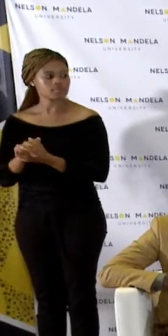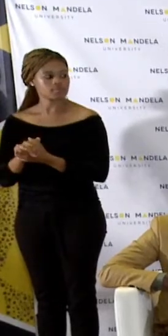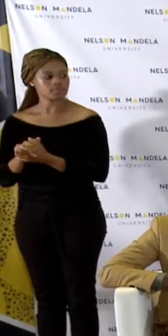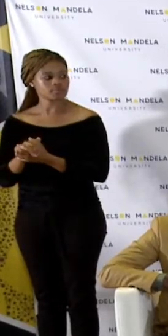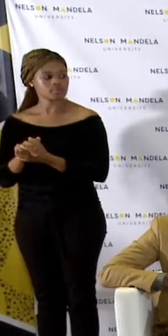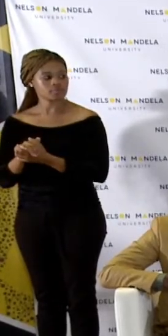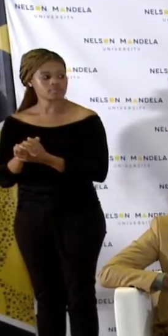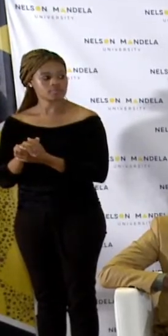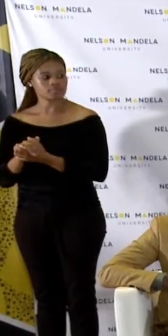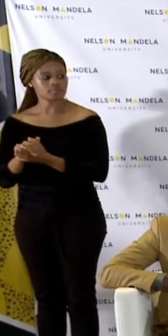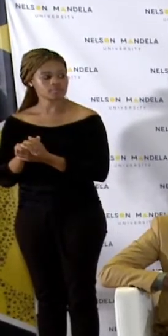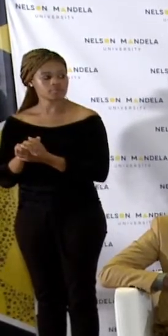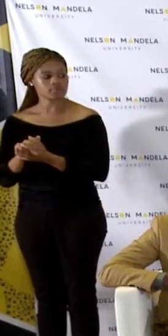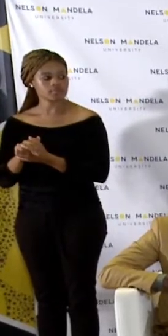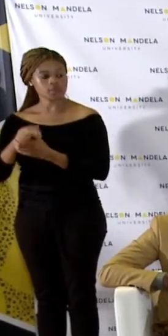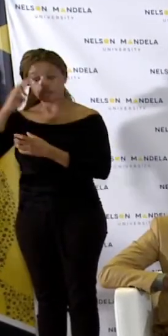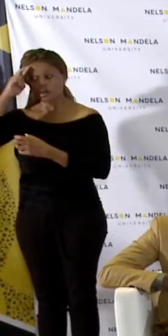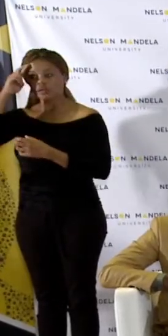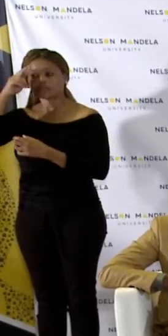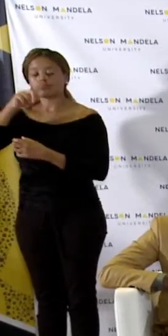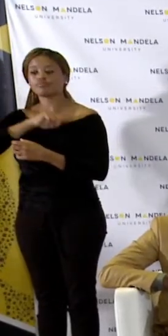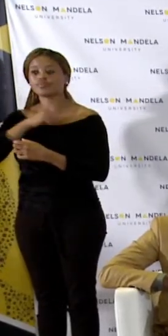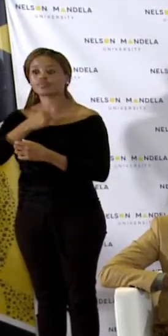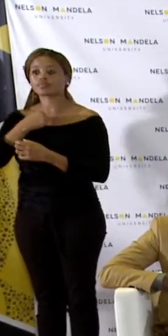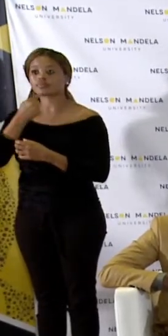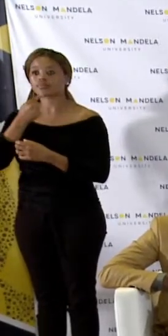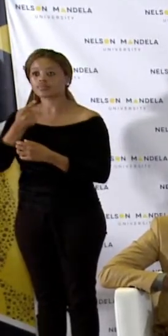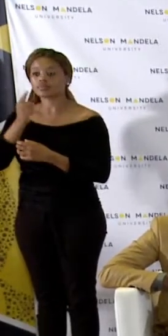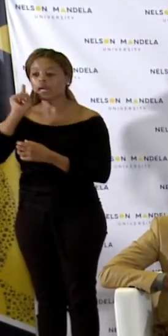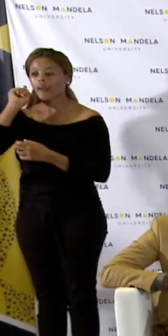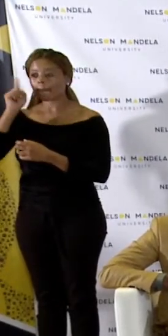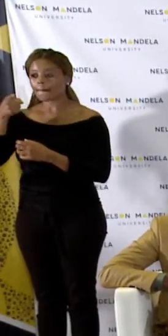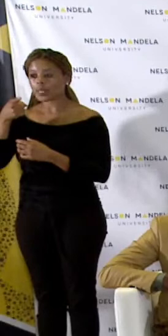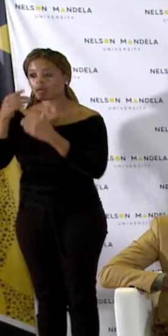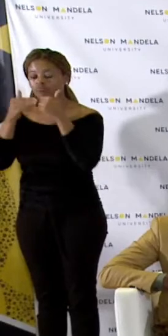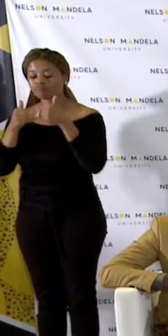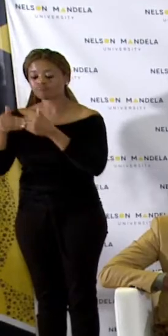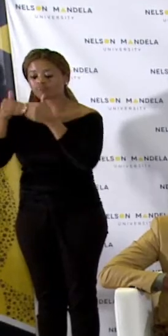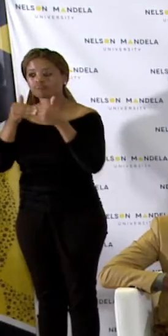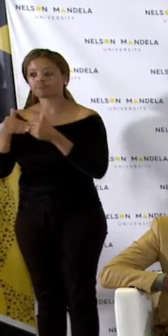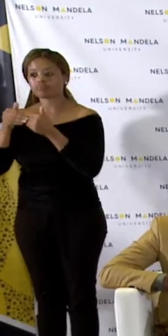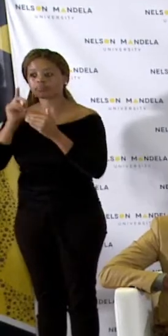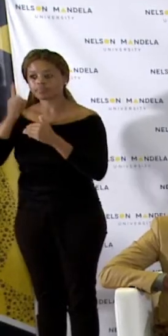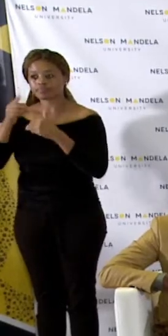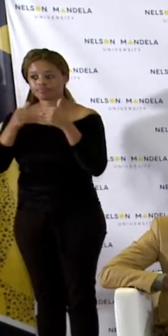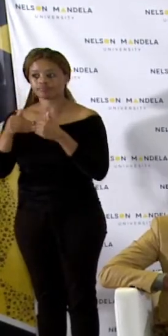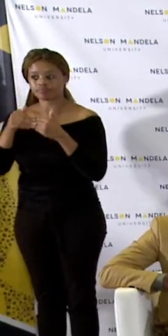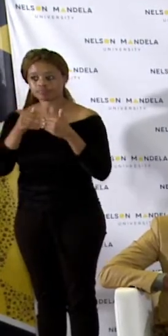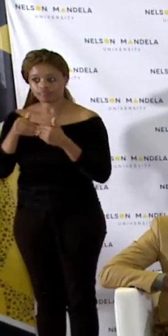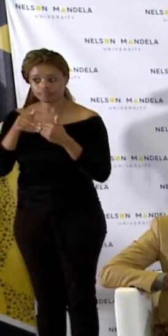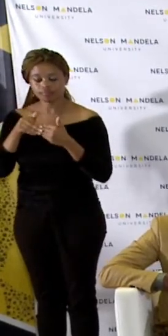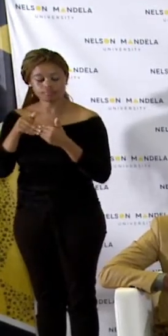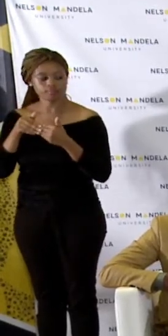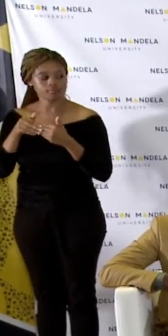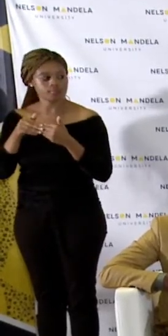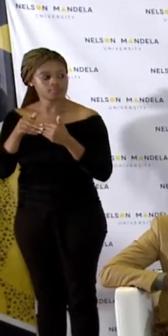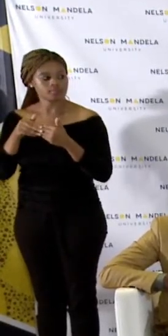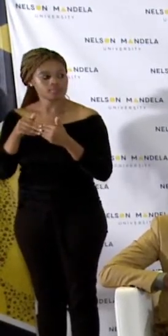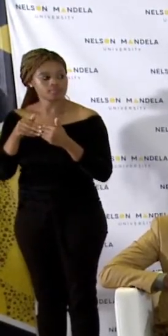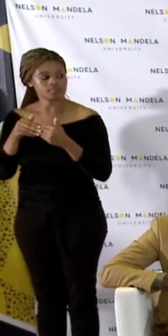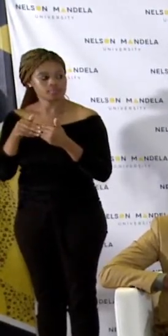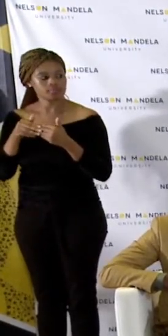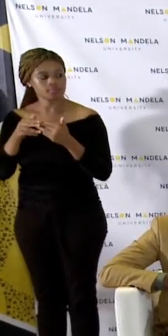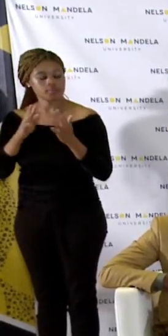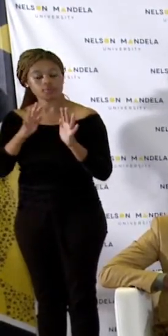space of those technologies. And so this is why I said that we must be conscious. We must be conscious of